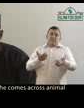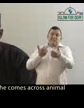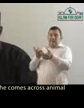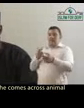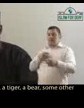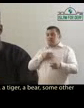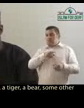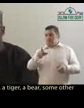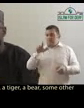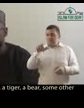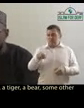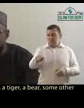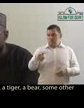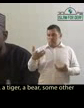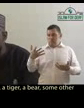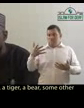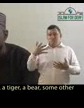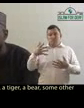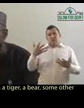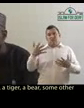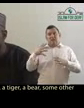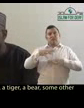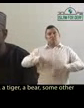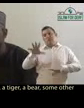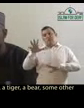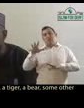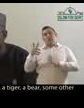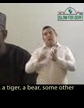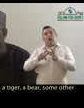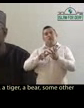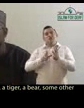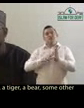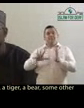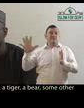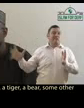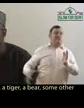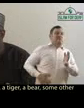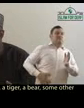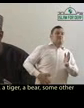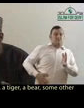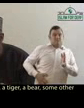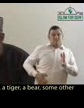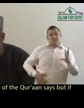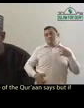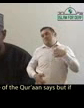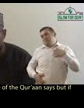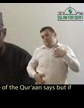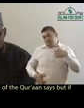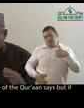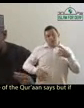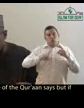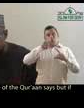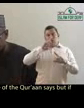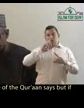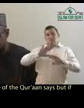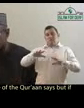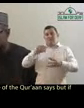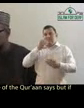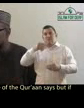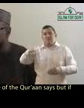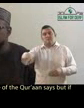an animal that was devoured and eaten by a lion, a tiger, a bear, some other wild animal, you can't eat